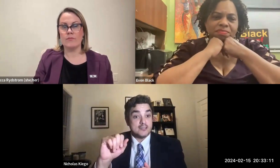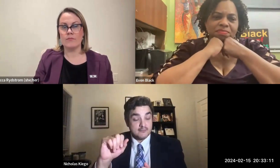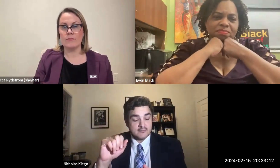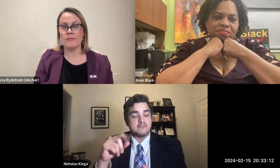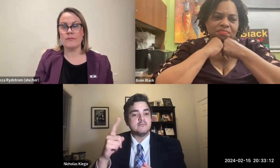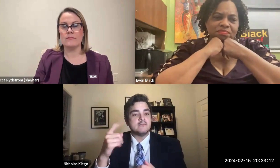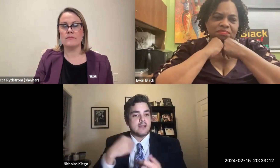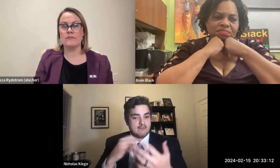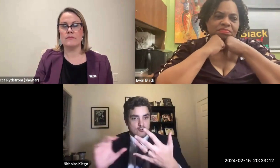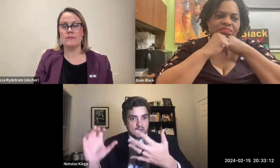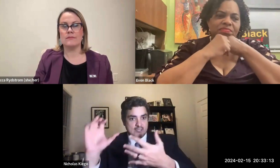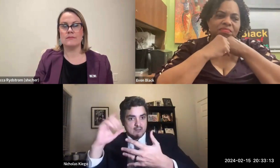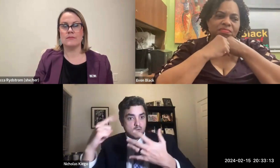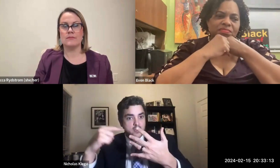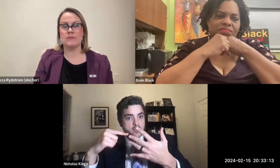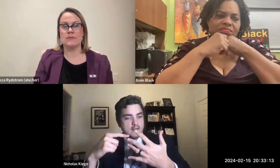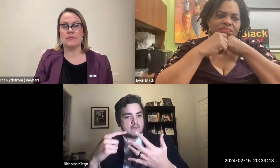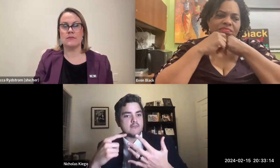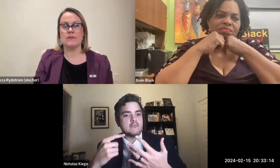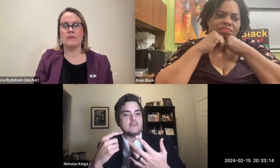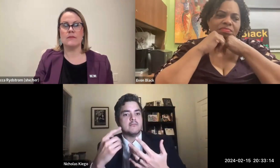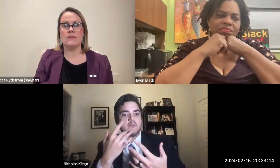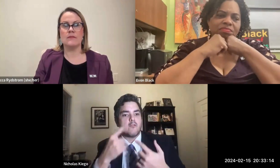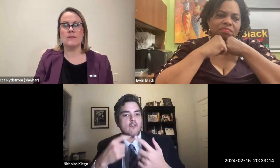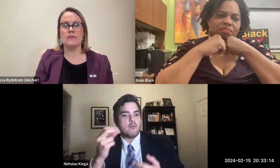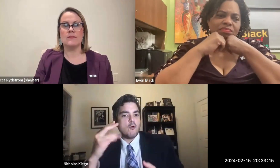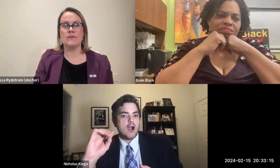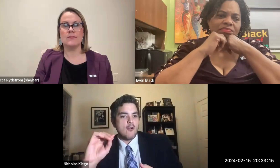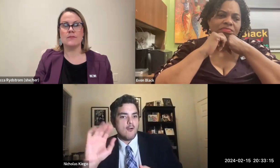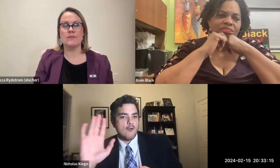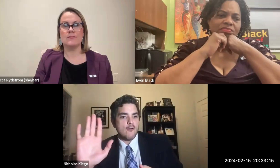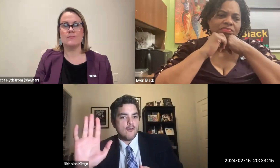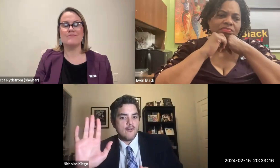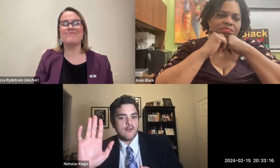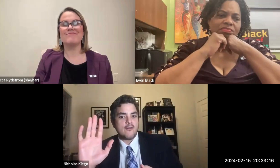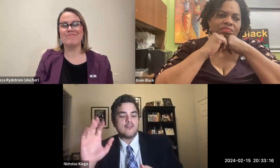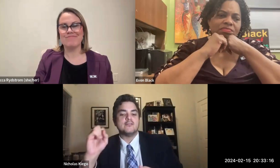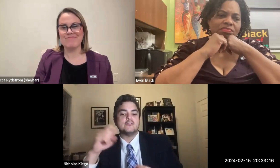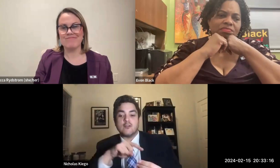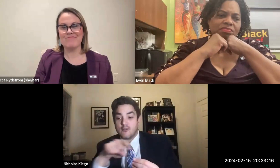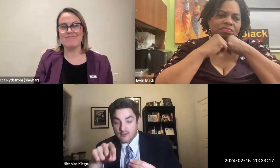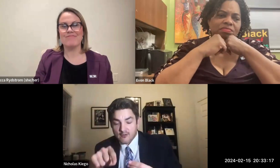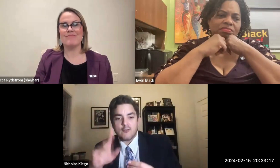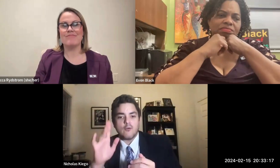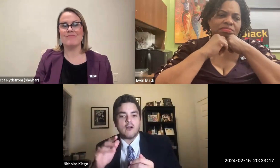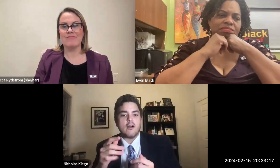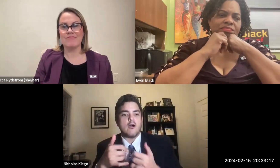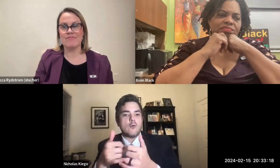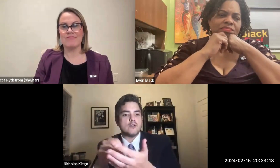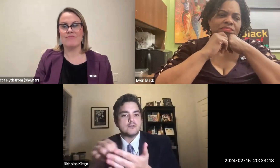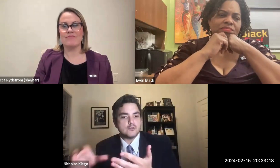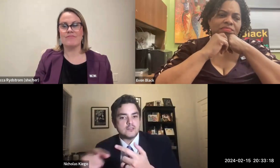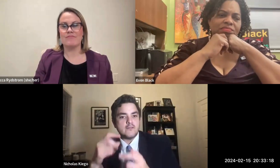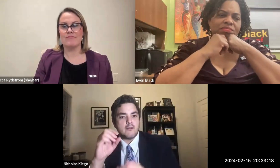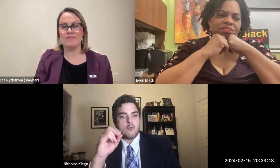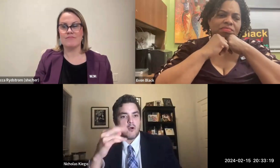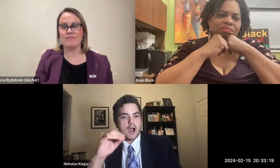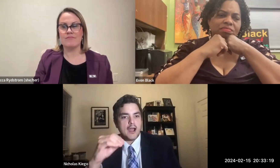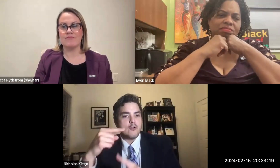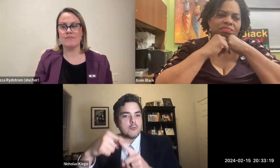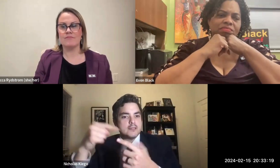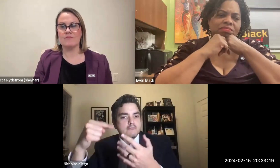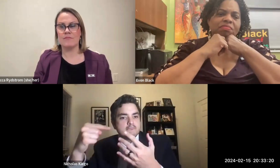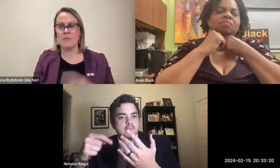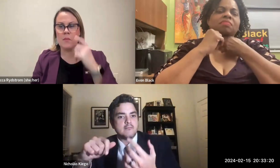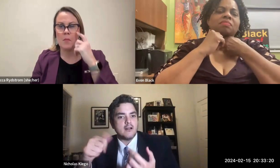Yvonne mentioned, like the Chuck Williams Scholarship has specific criteria. You have to be from Ohio. And so the financial aid